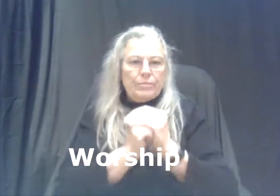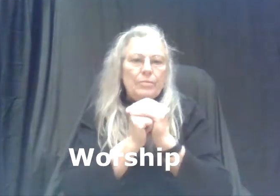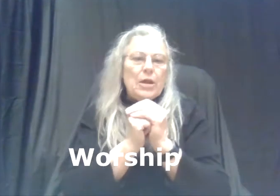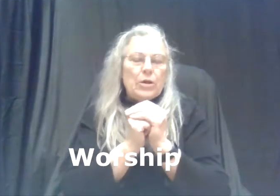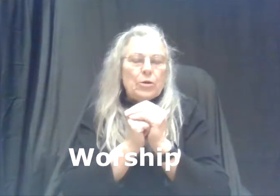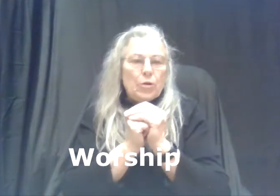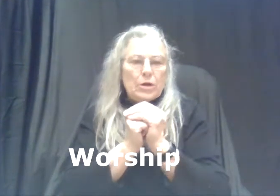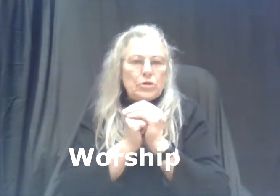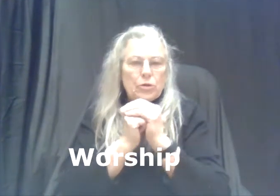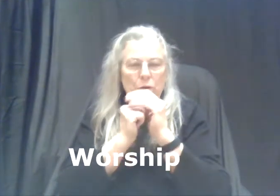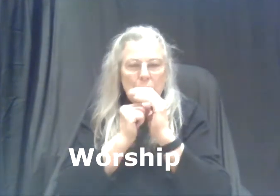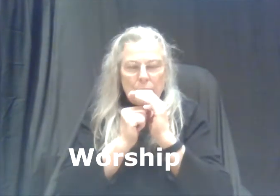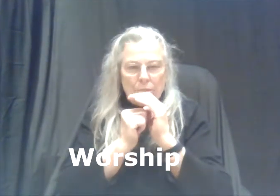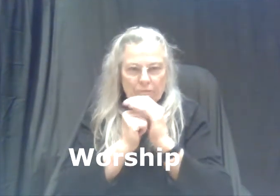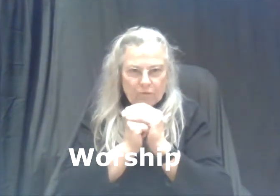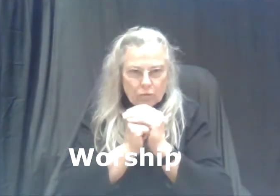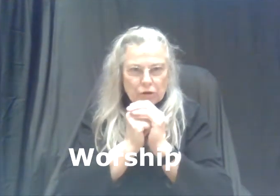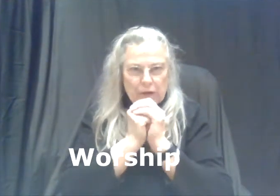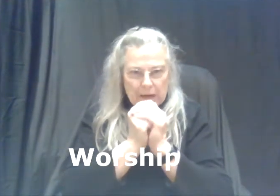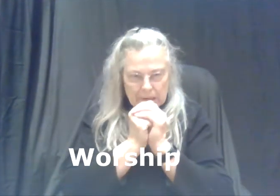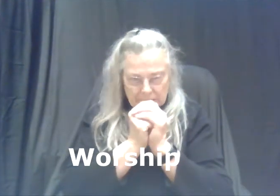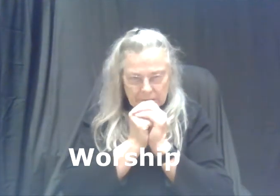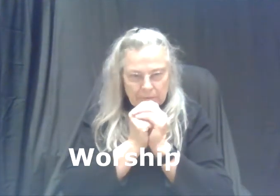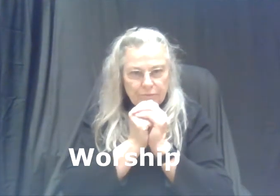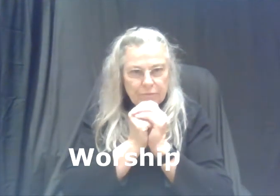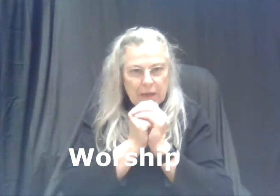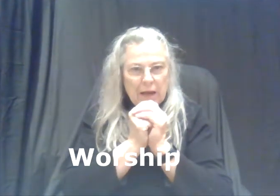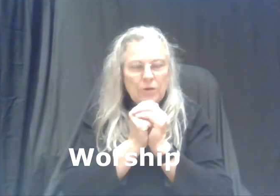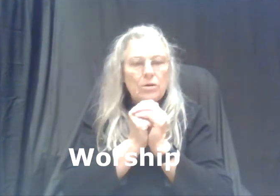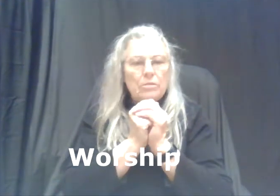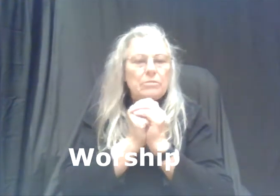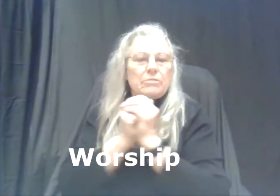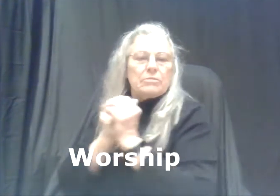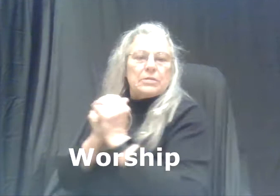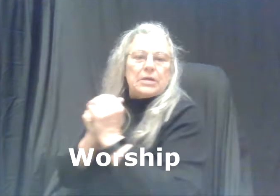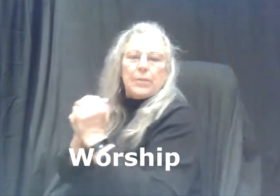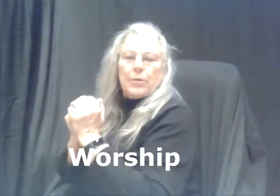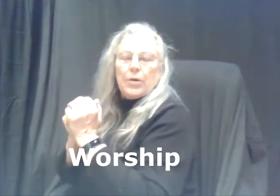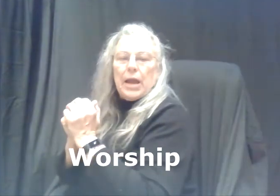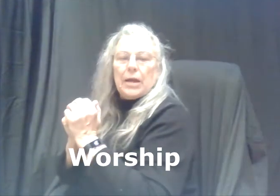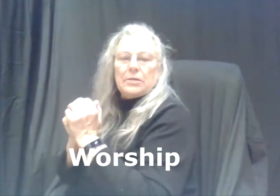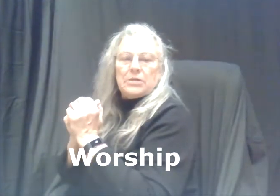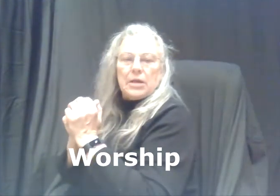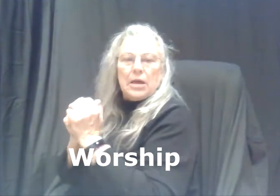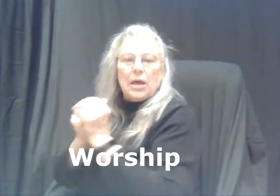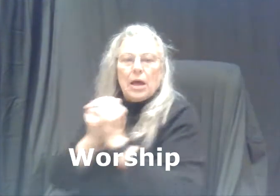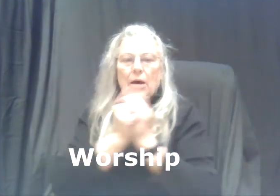you're going to fold your hands and keep your hands,